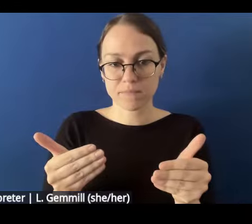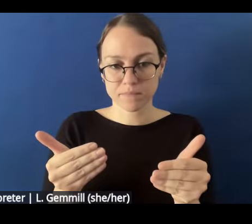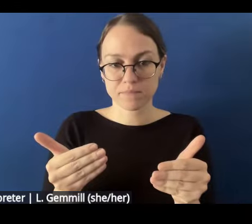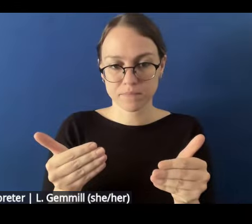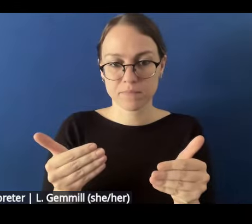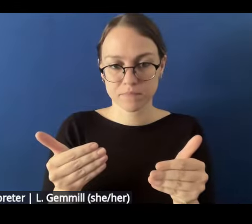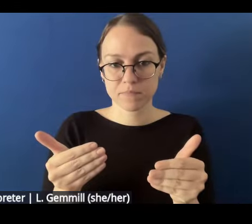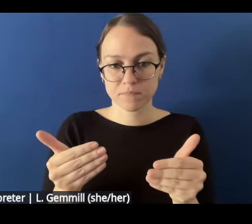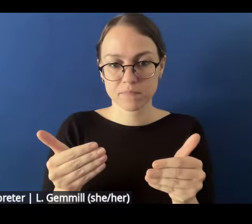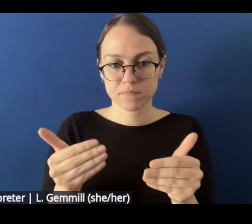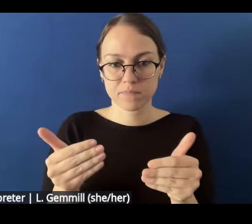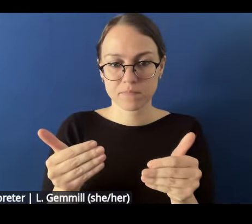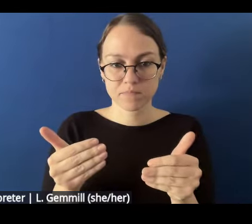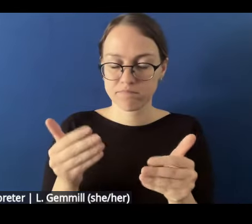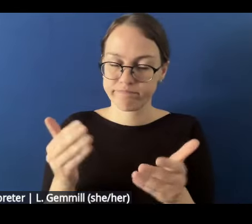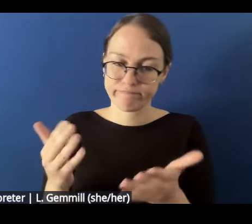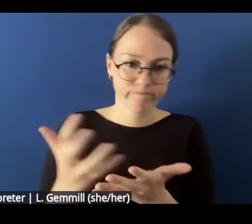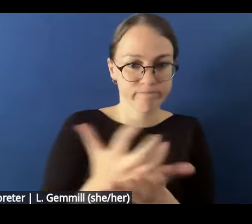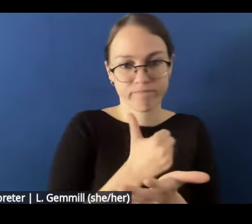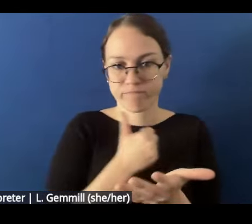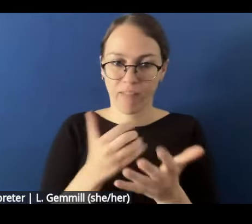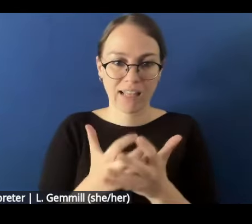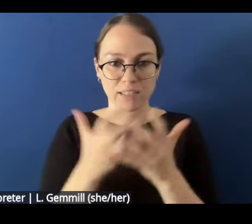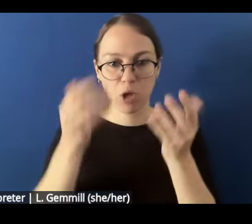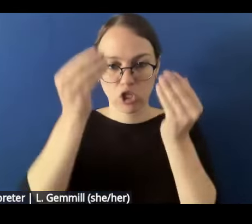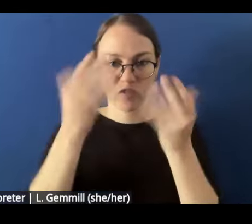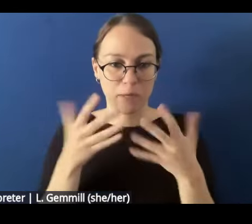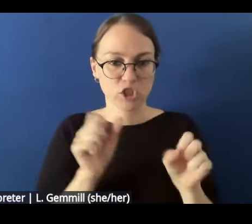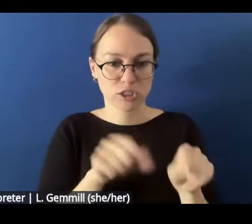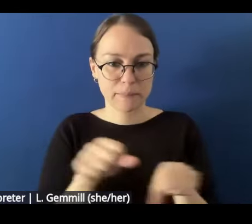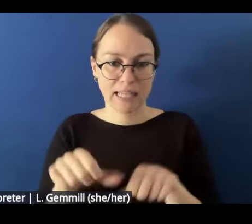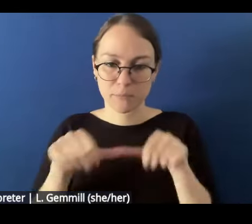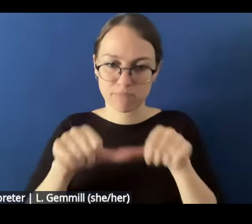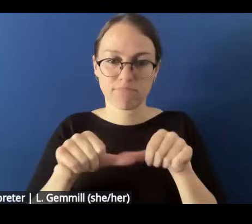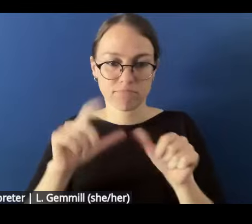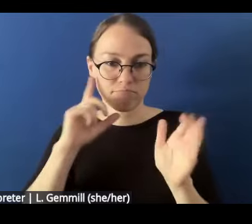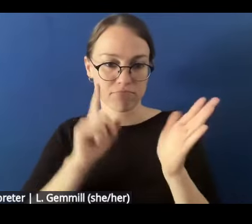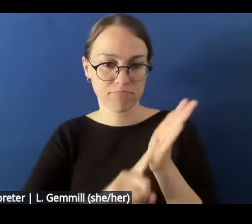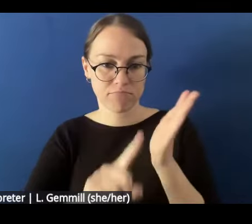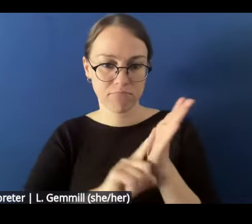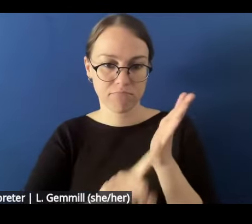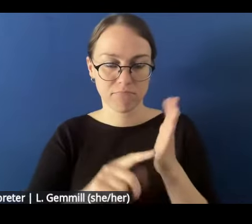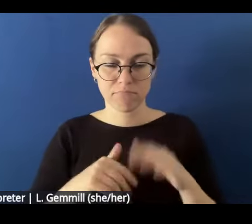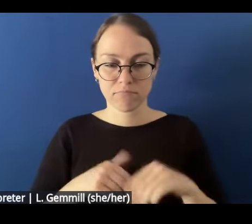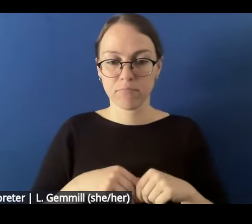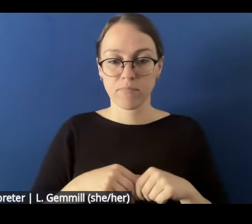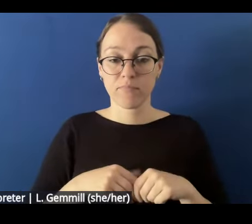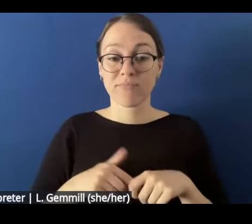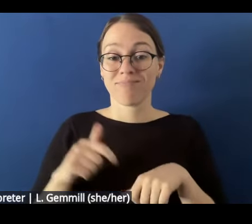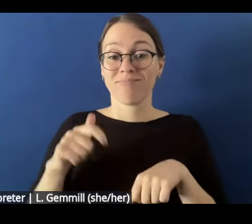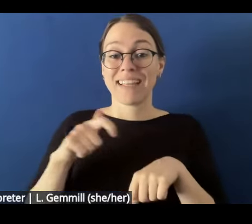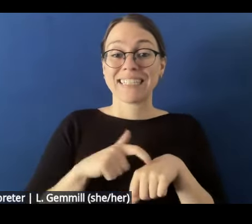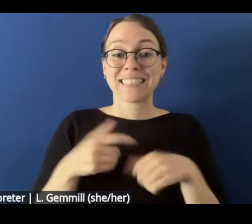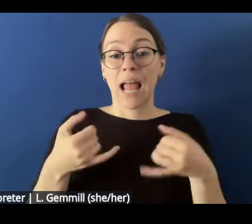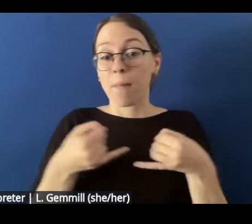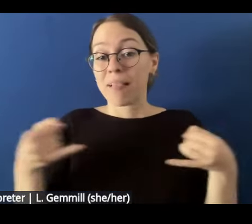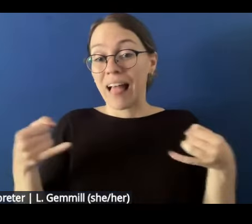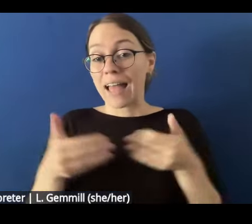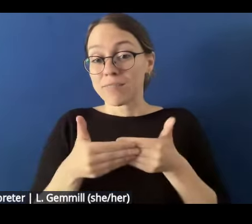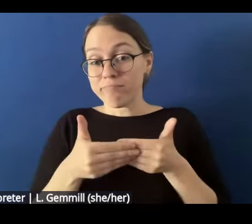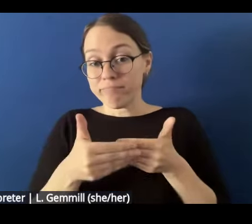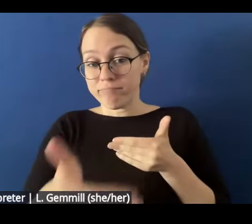get more information as possible. So as far as a timeline goes, what the Court